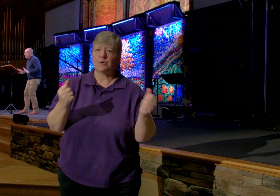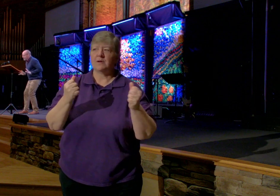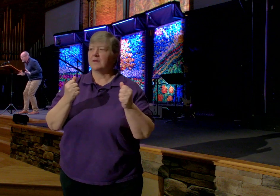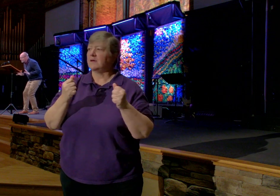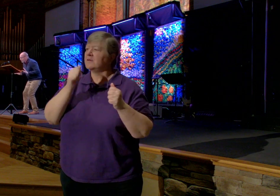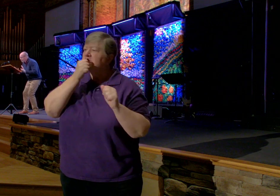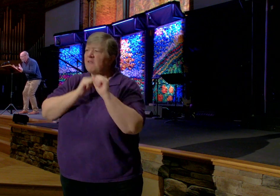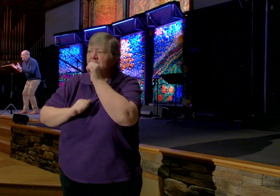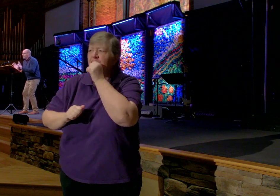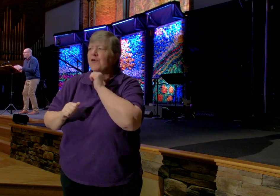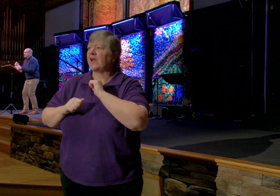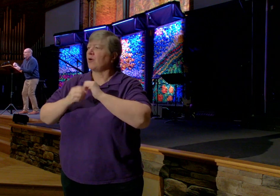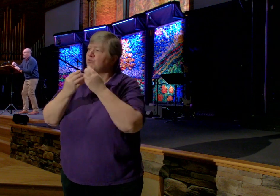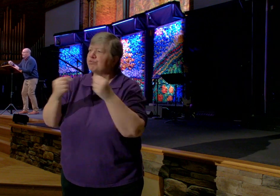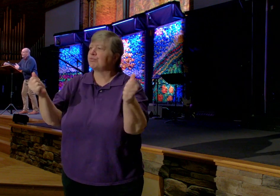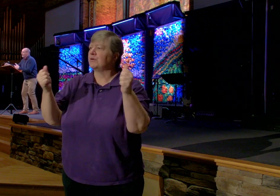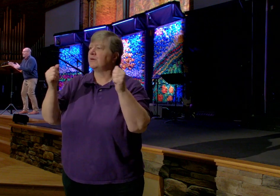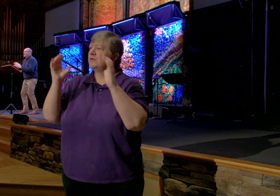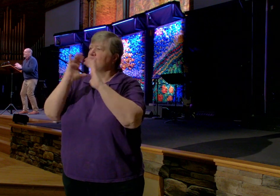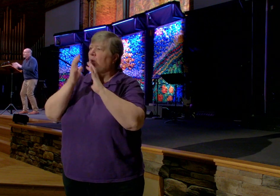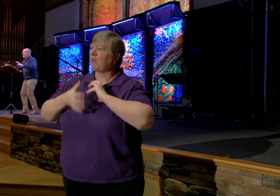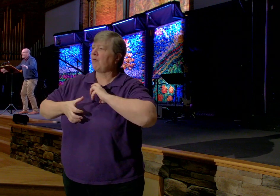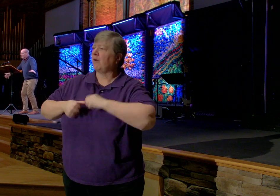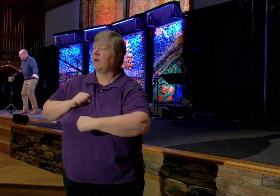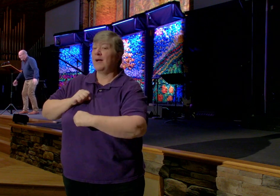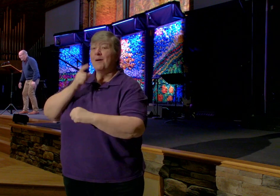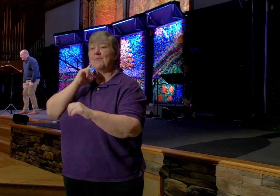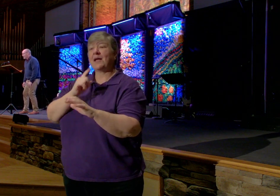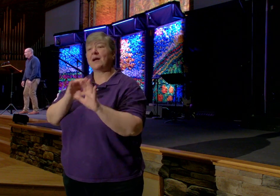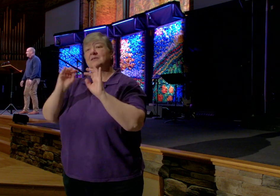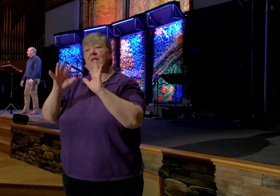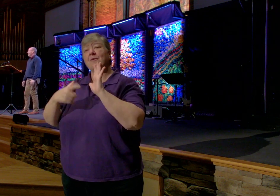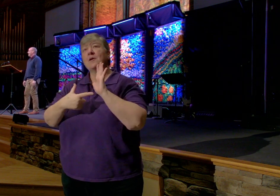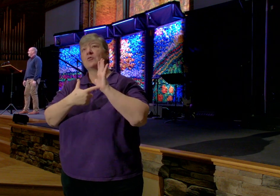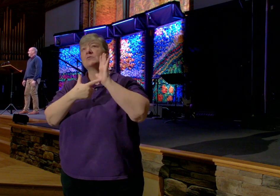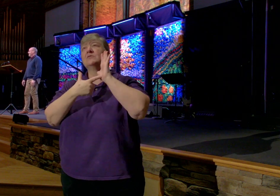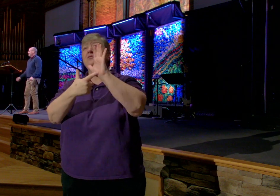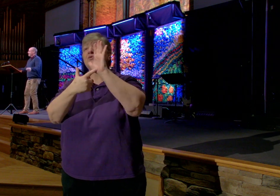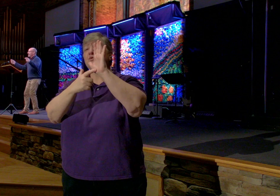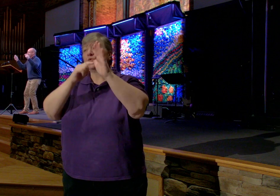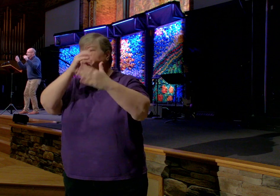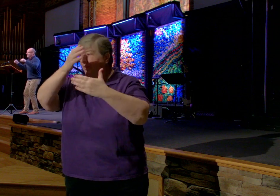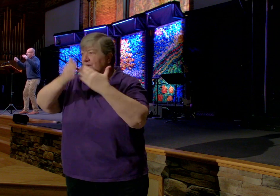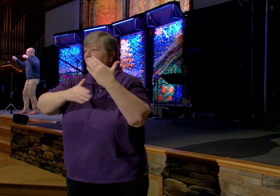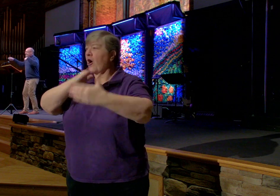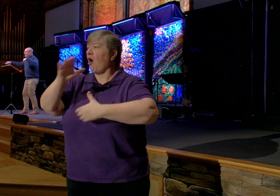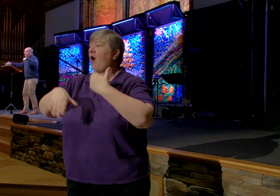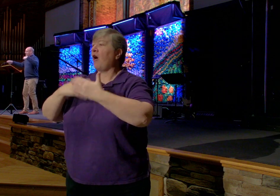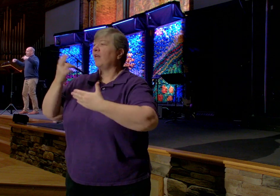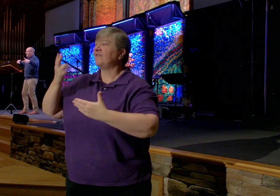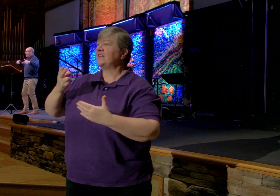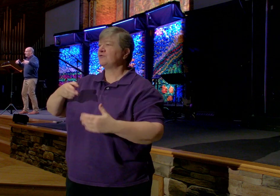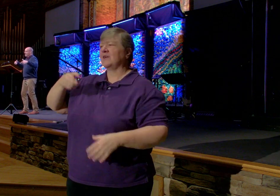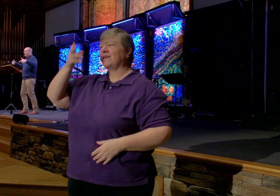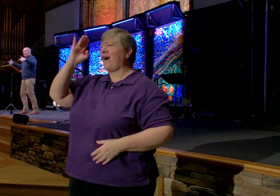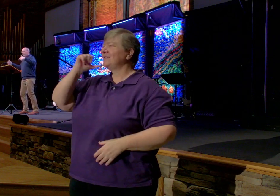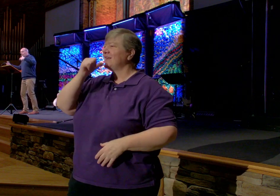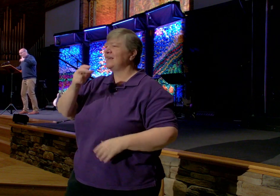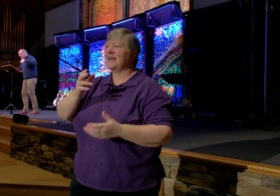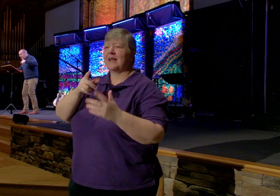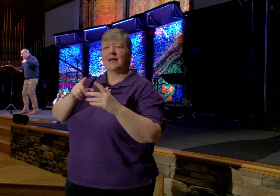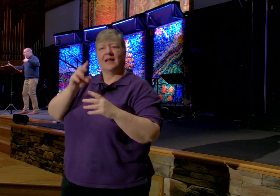or trouble. Why? Because all miracles point forward to the end of all history. To remind us, God didn't